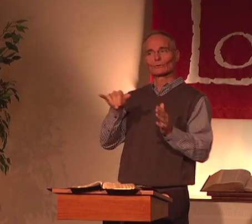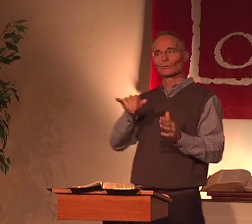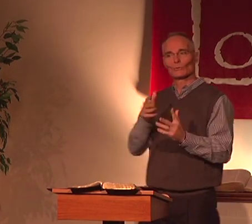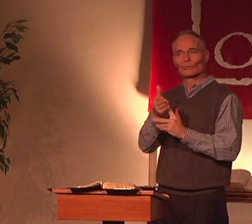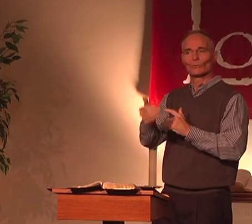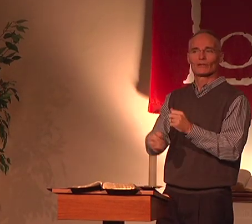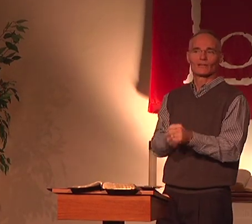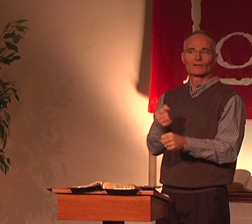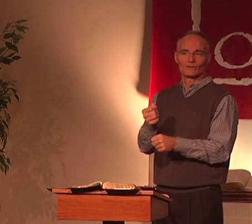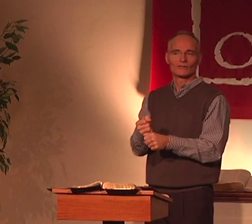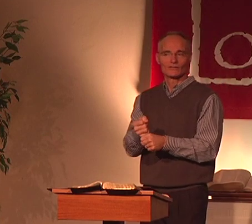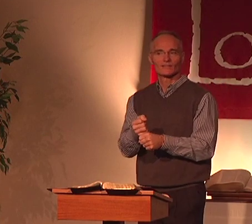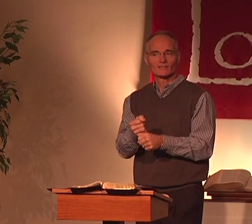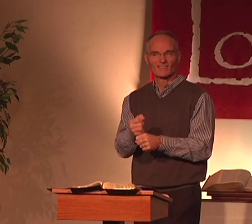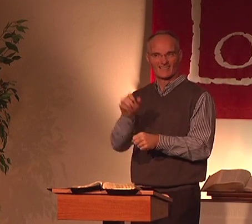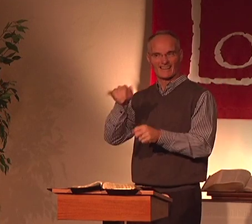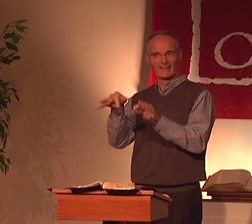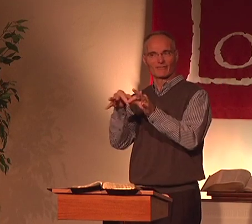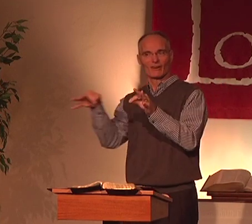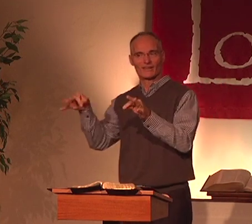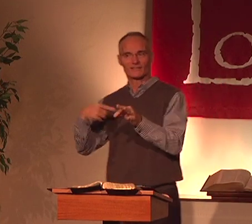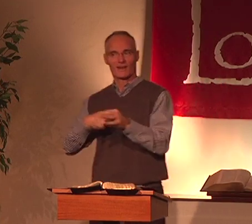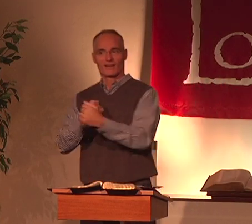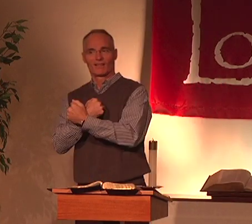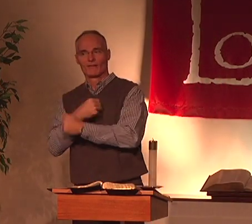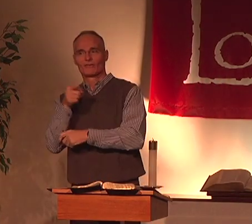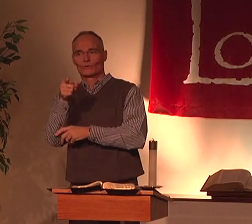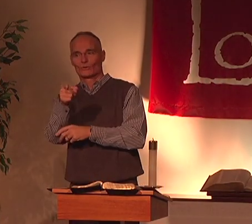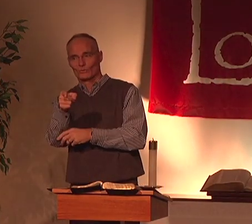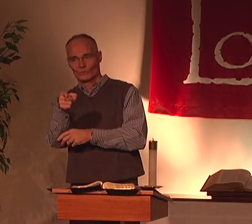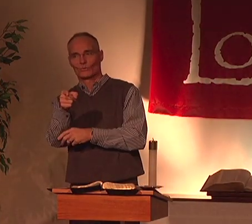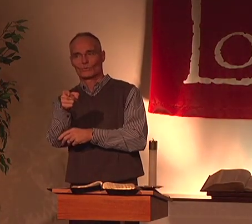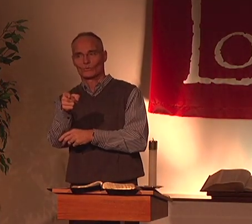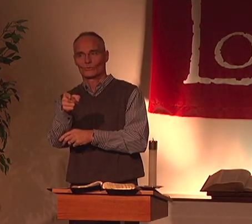And I Have noticed Too through The years That phrase I love You